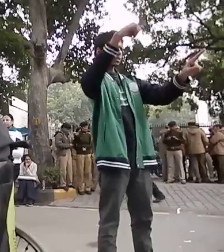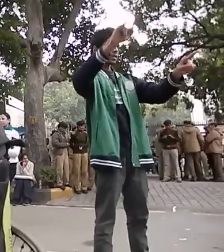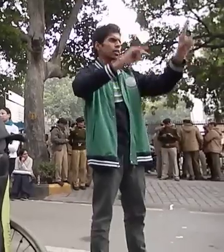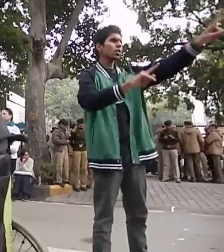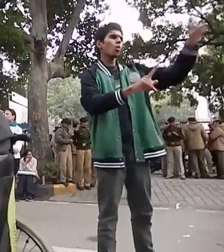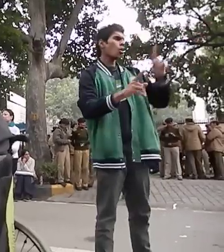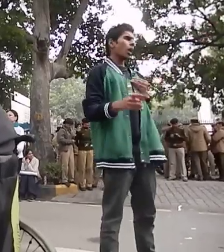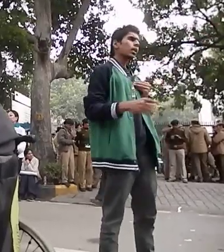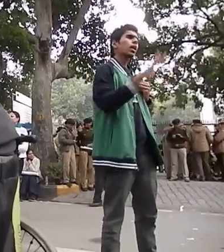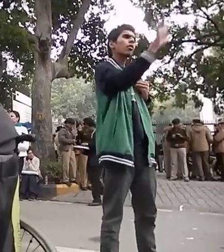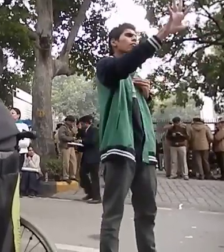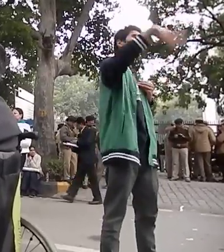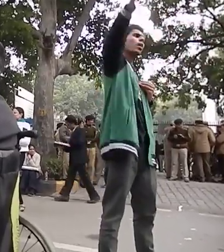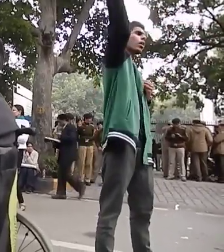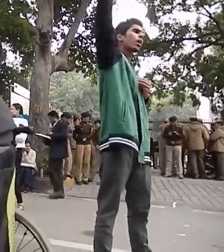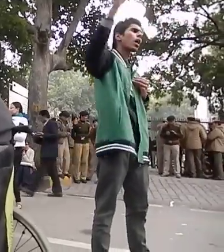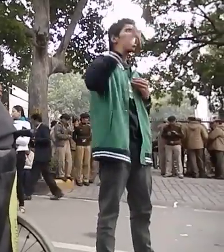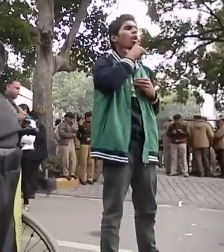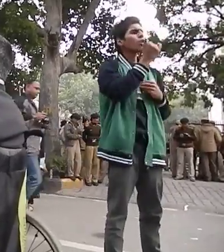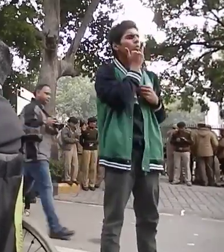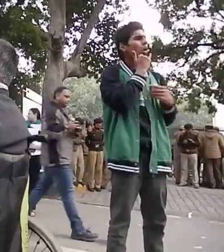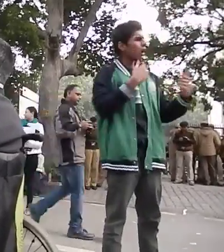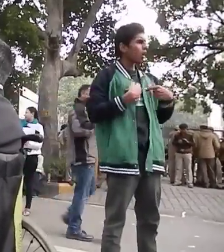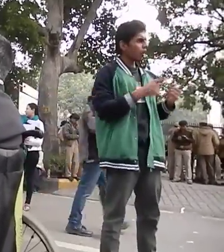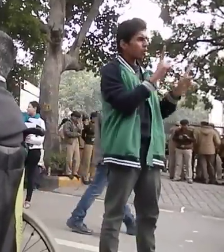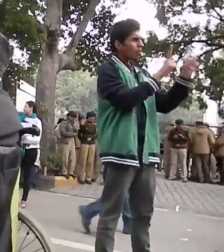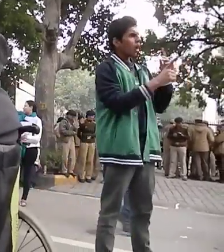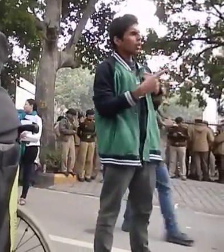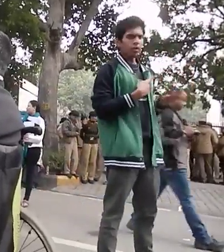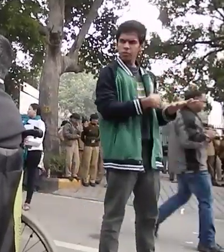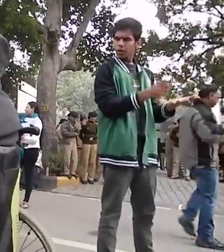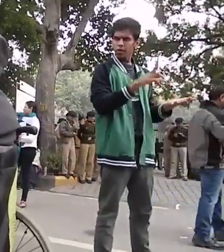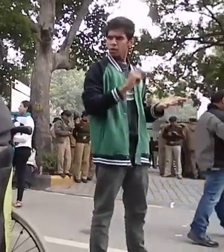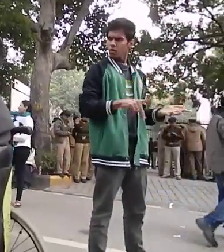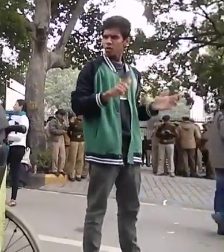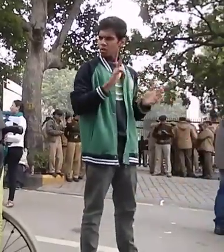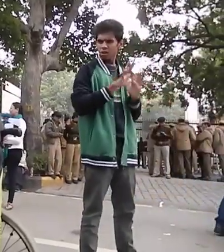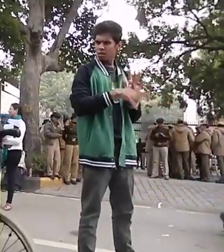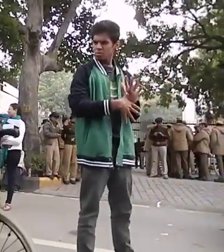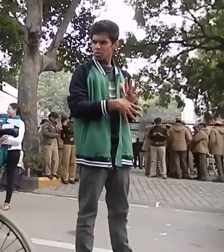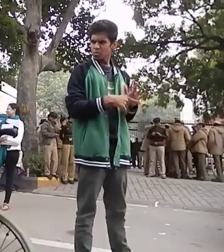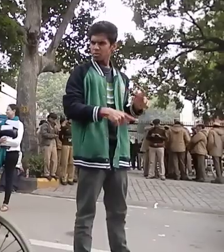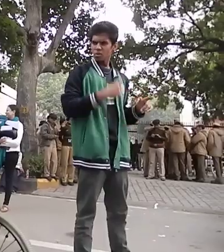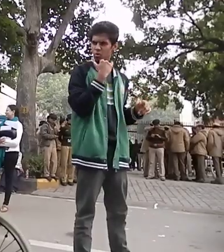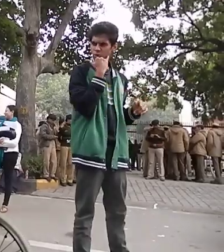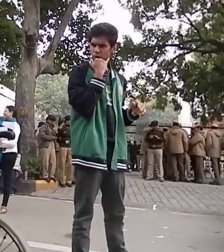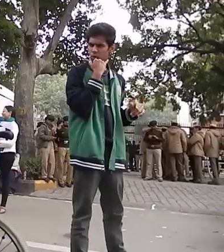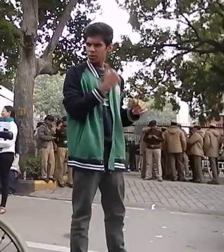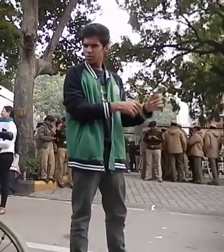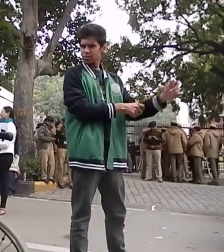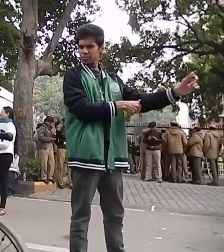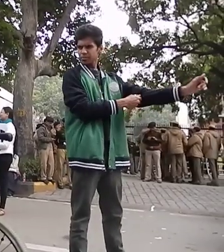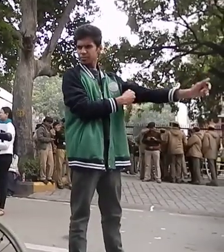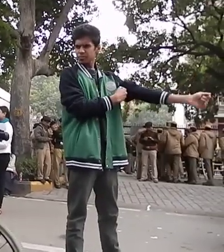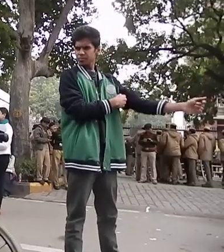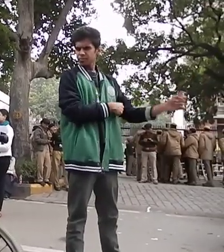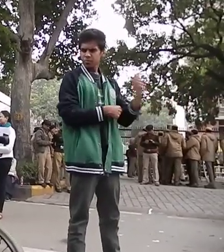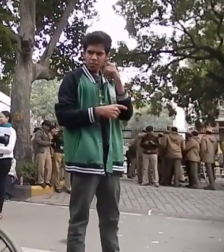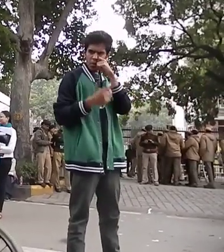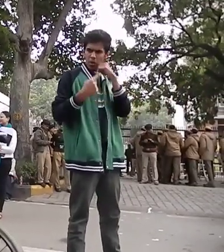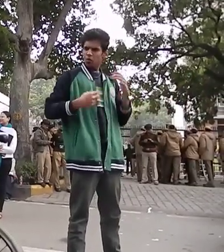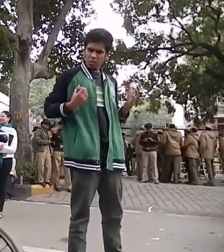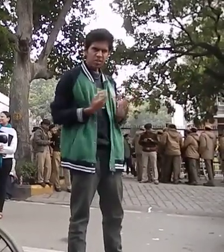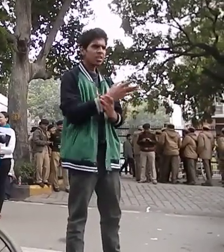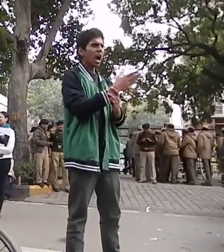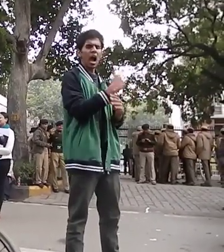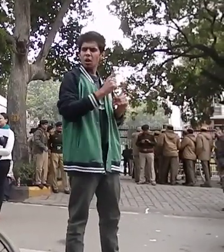channels will violate the law of the land, or the 5 channels will discriminate? So when this issue escalated and when dharnas and rallies were